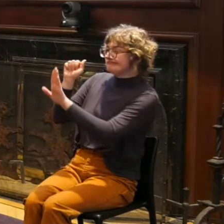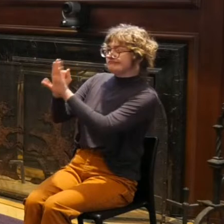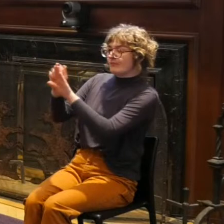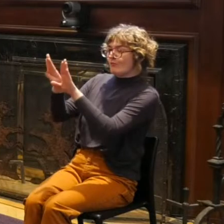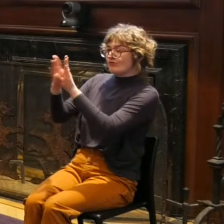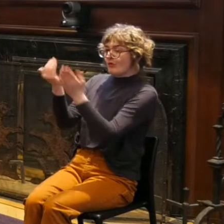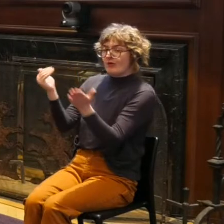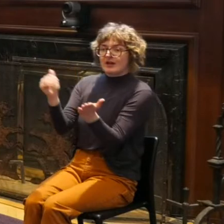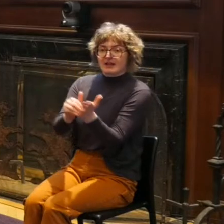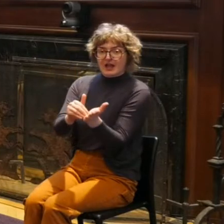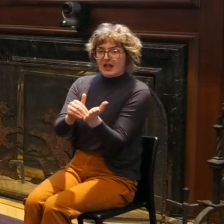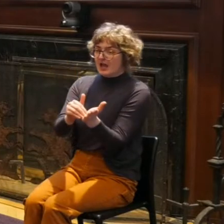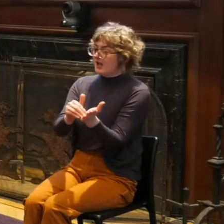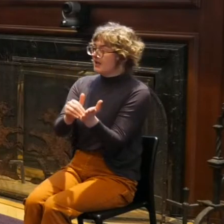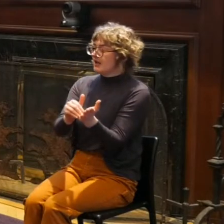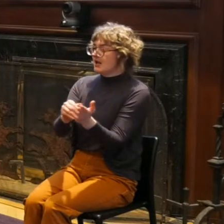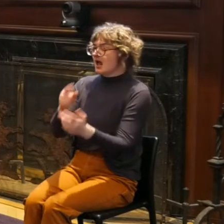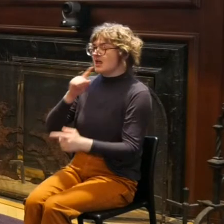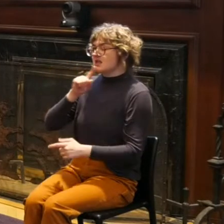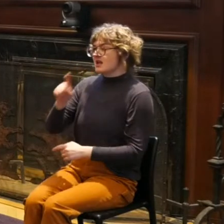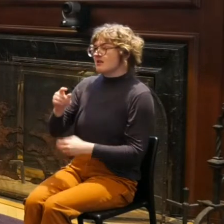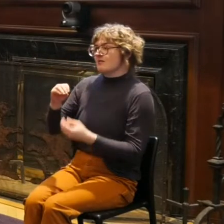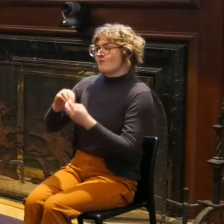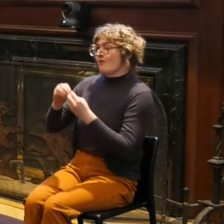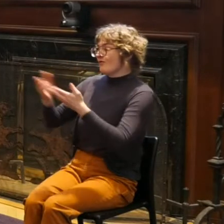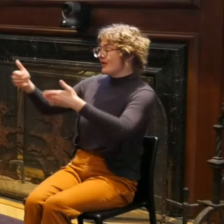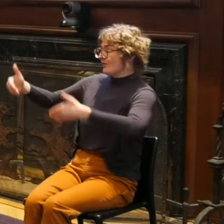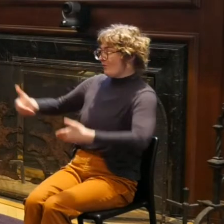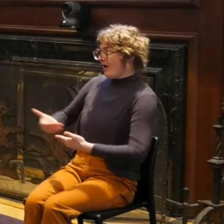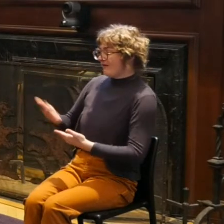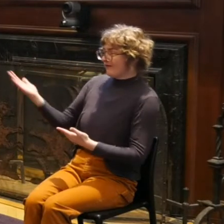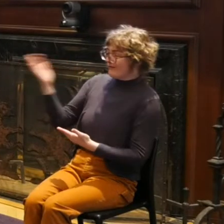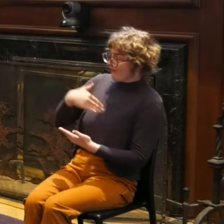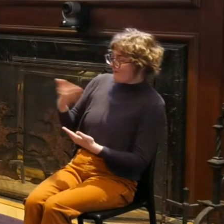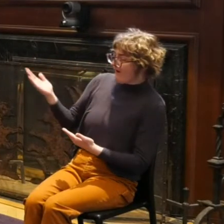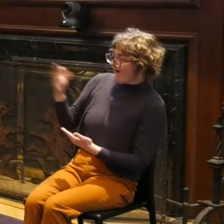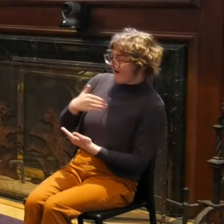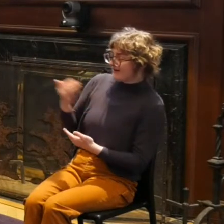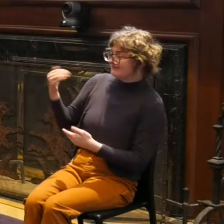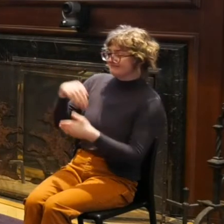door again. I said, you are more than welcome. Come on in.